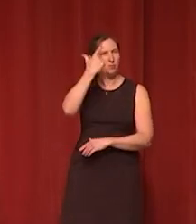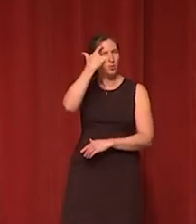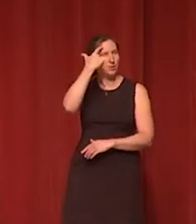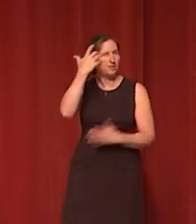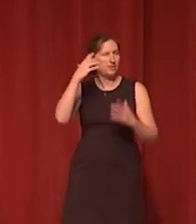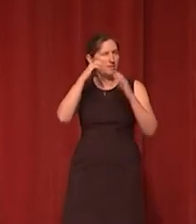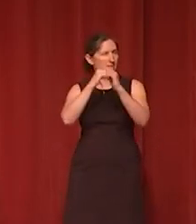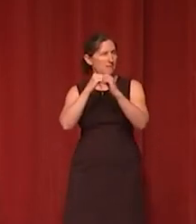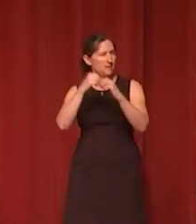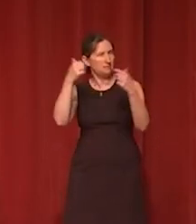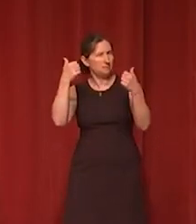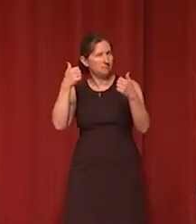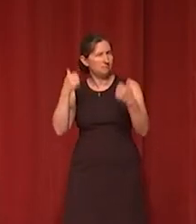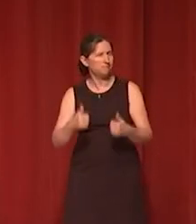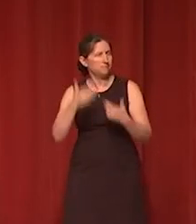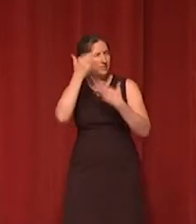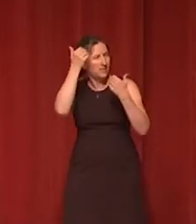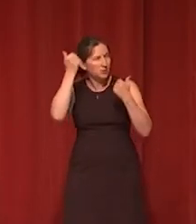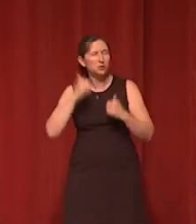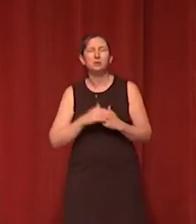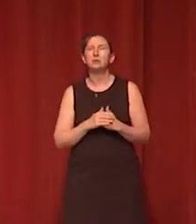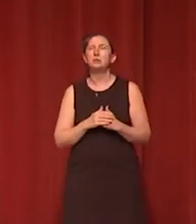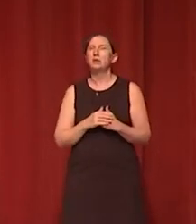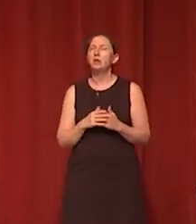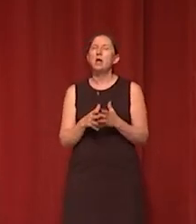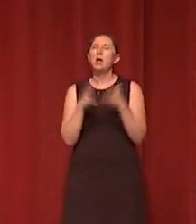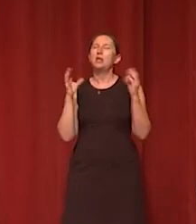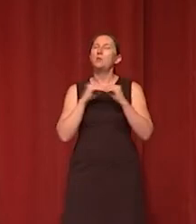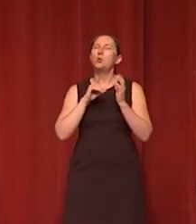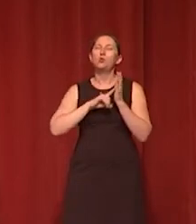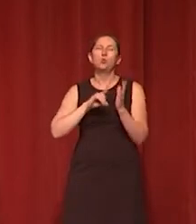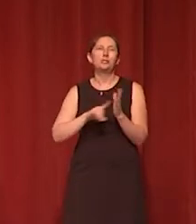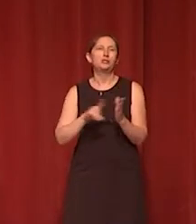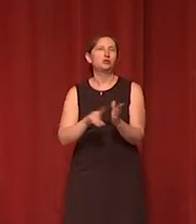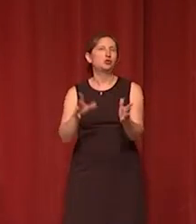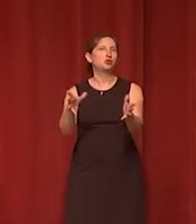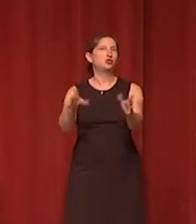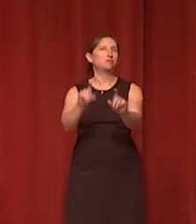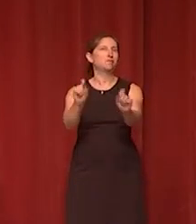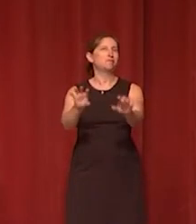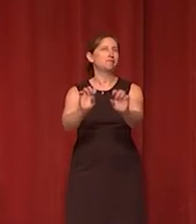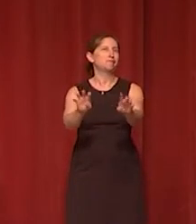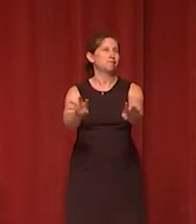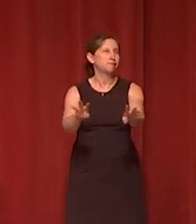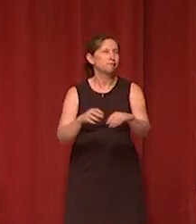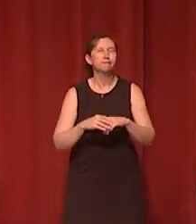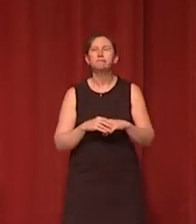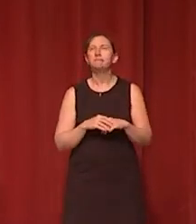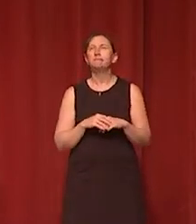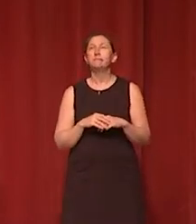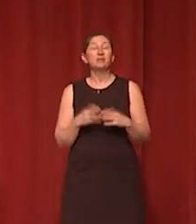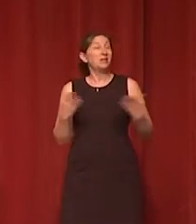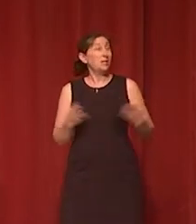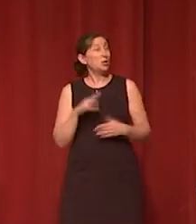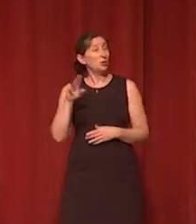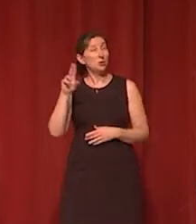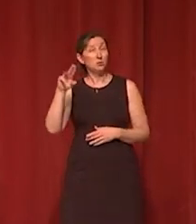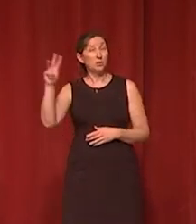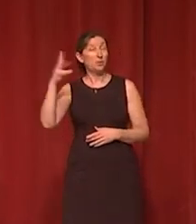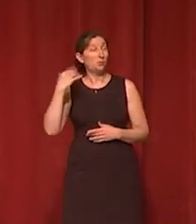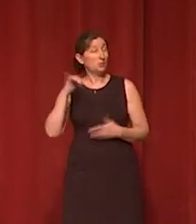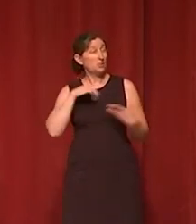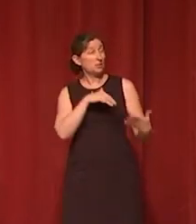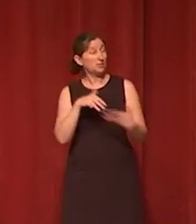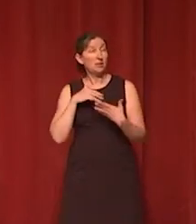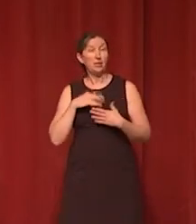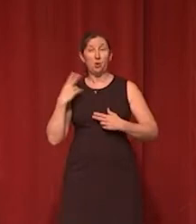now there's different types of hormone therapy studies, and we're still doing hormone therapy studies at Wisconsin, but trying to understand